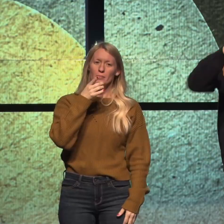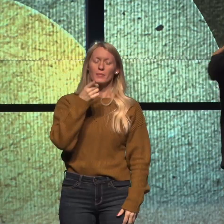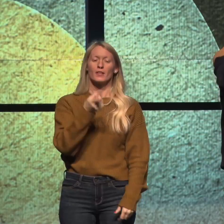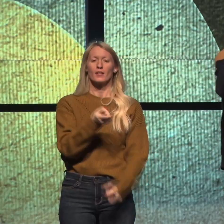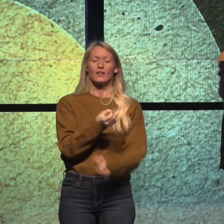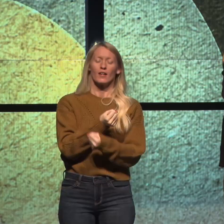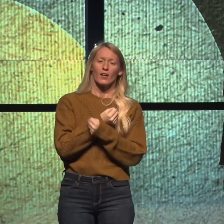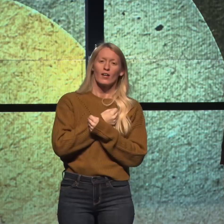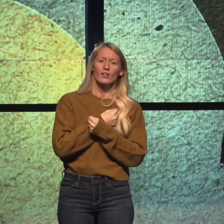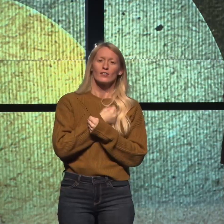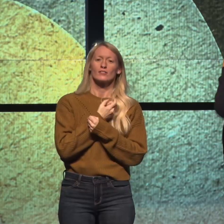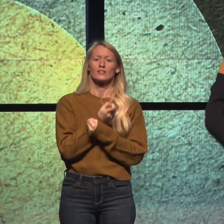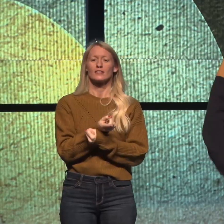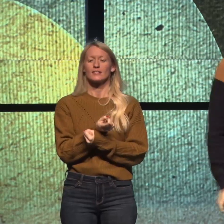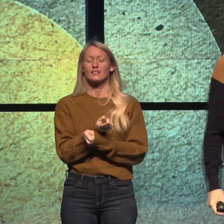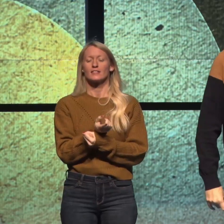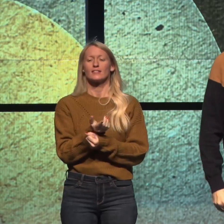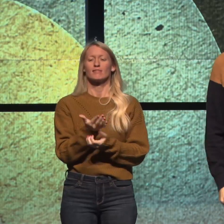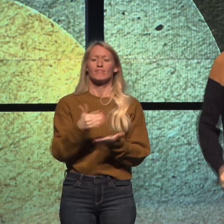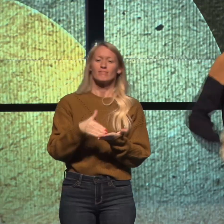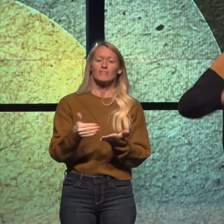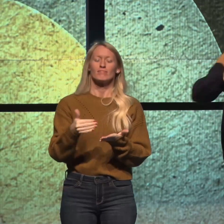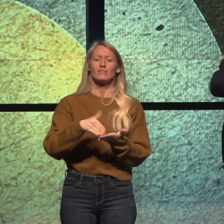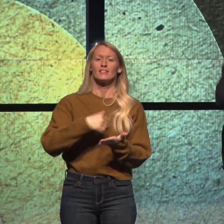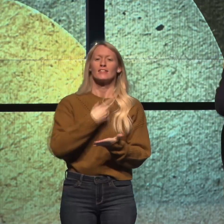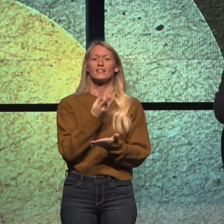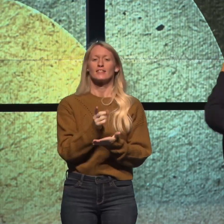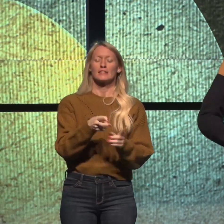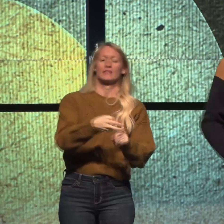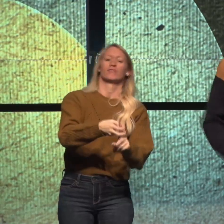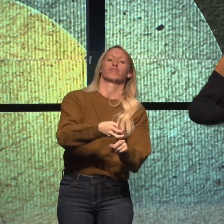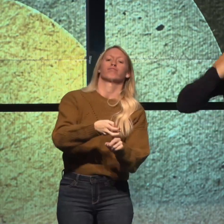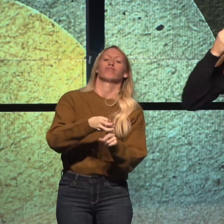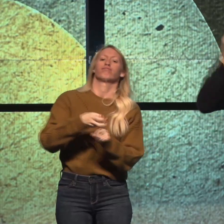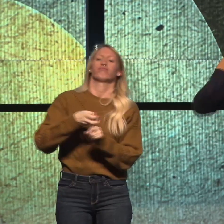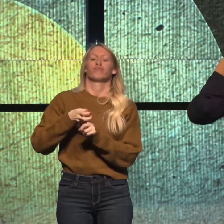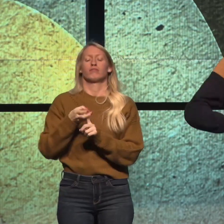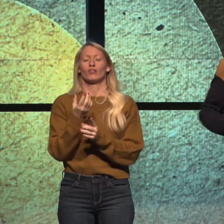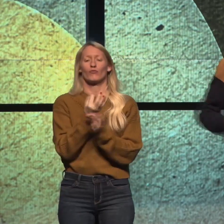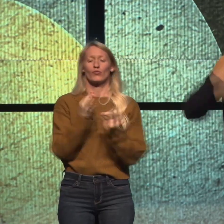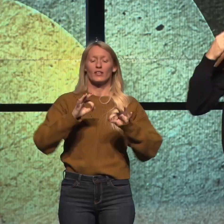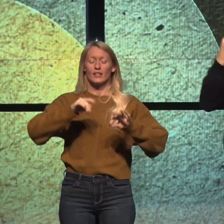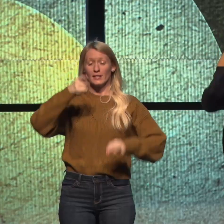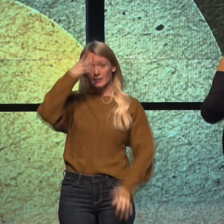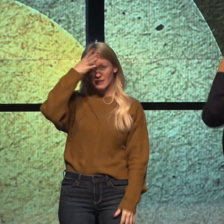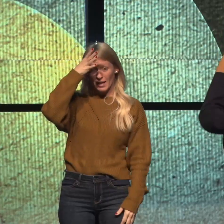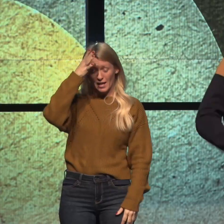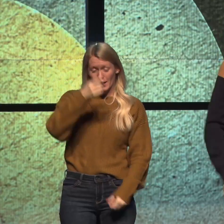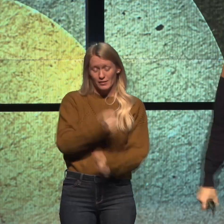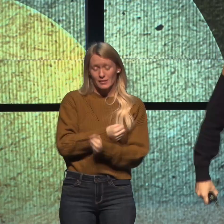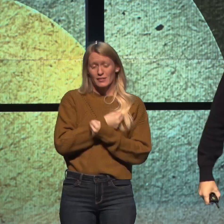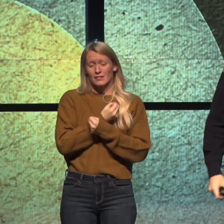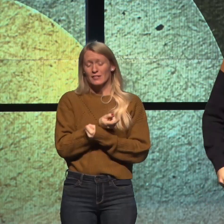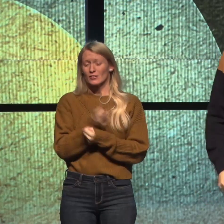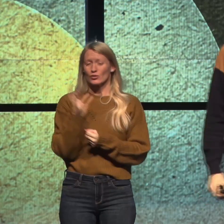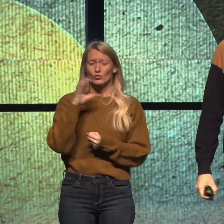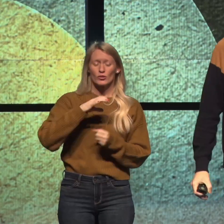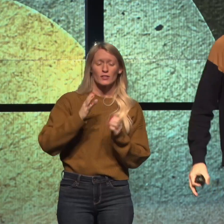me to give free dad hugs, and it's truly dragging, and I try to put on but it's hugging strangers, and